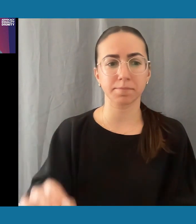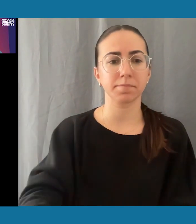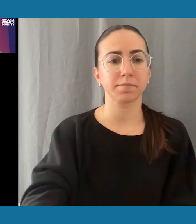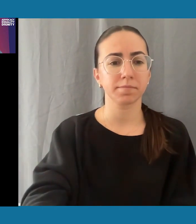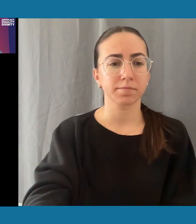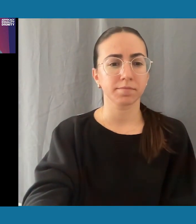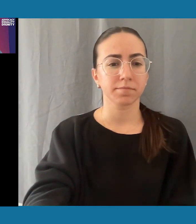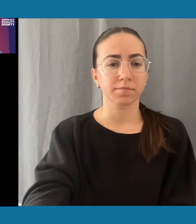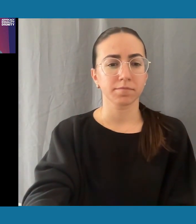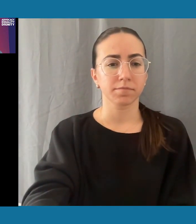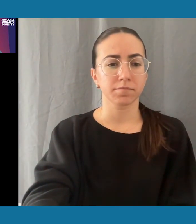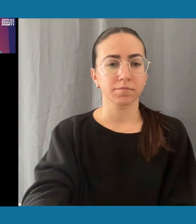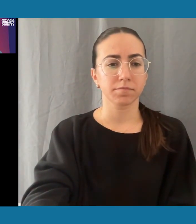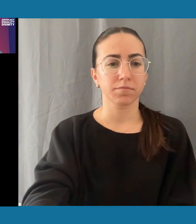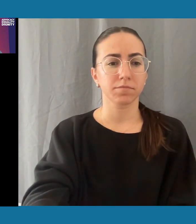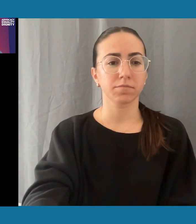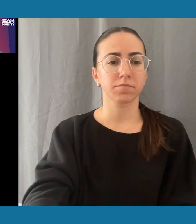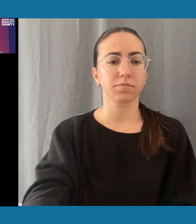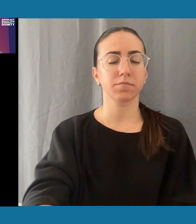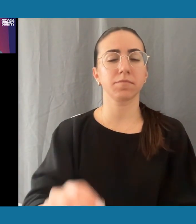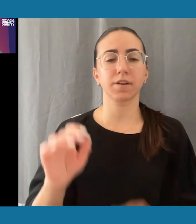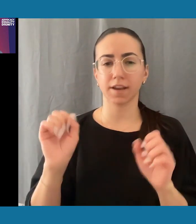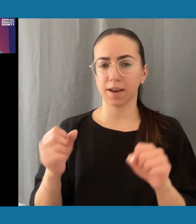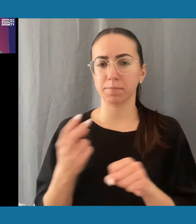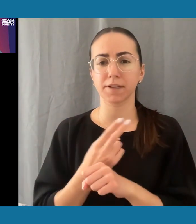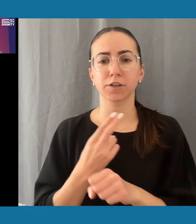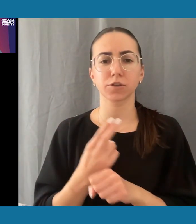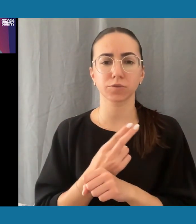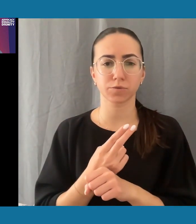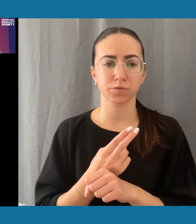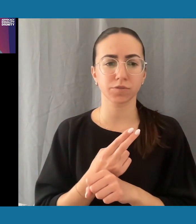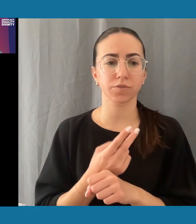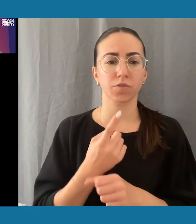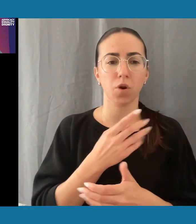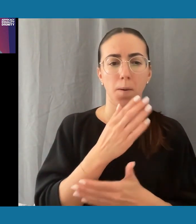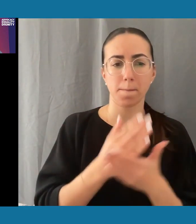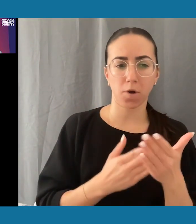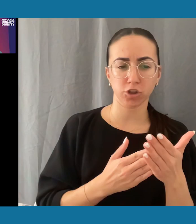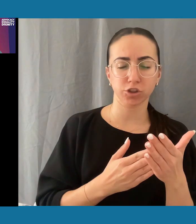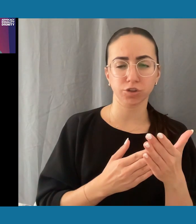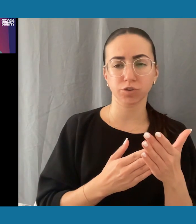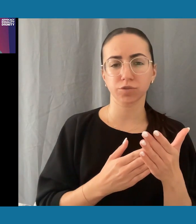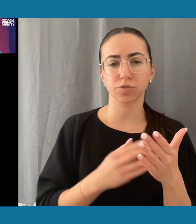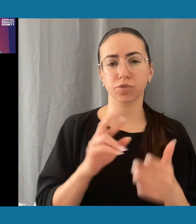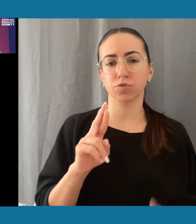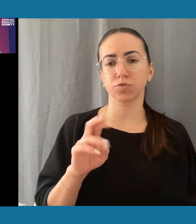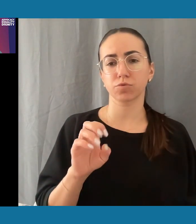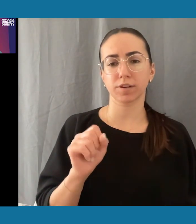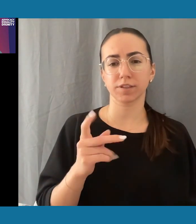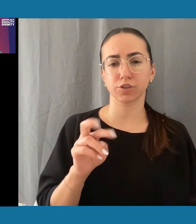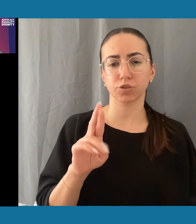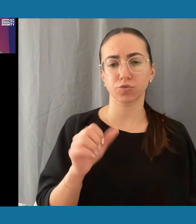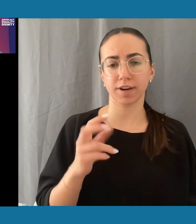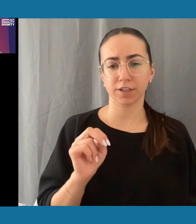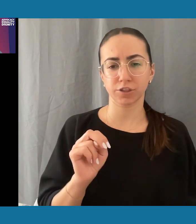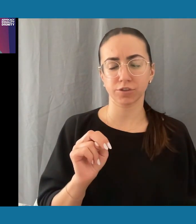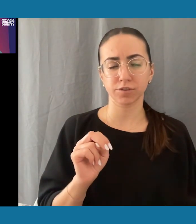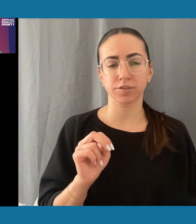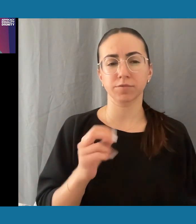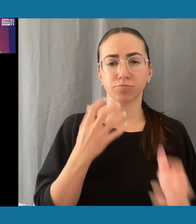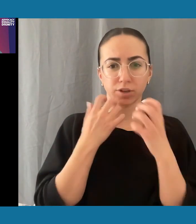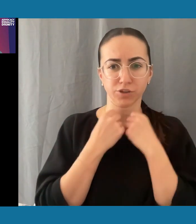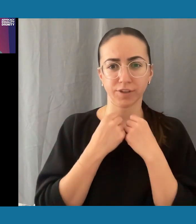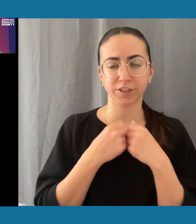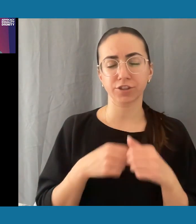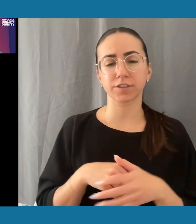work towards a partial restoration, you know, 1 or 2 rights that you think that they're going to be able to get to the point of exercising, or